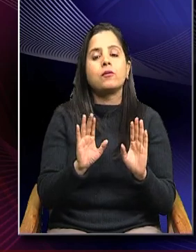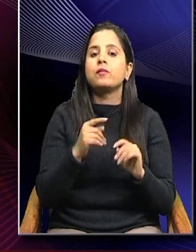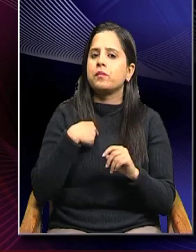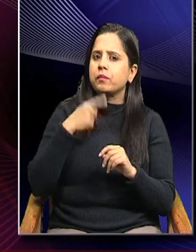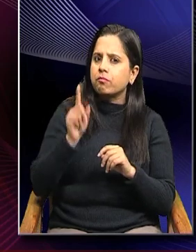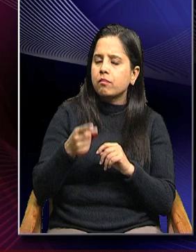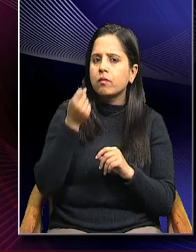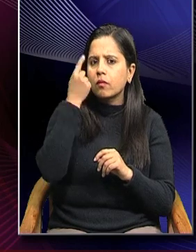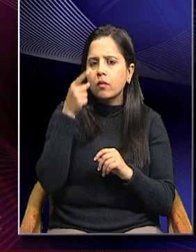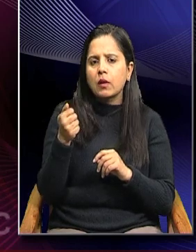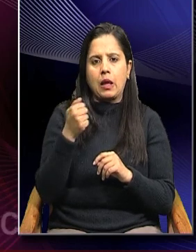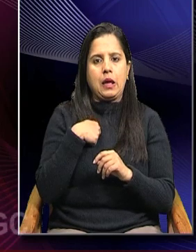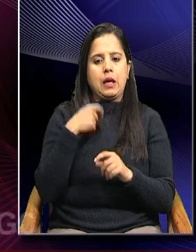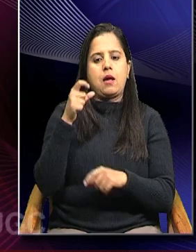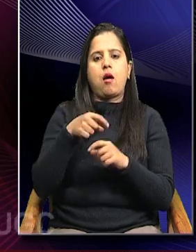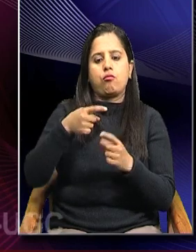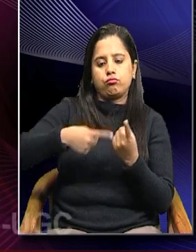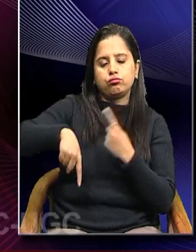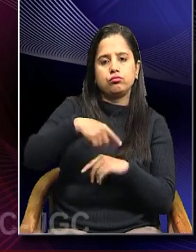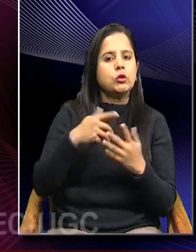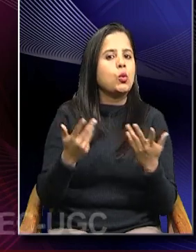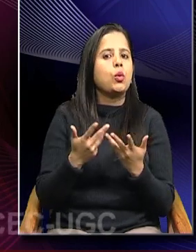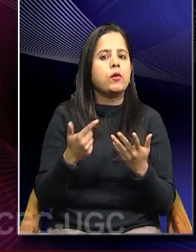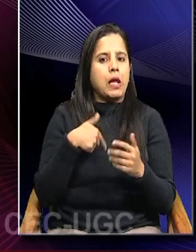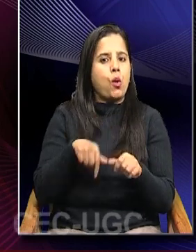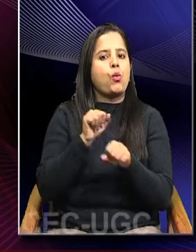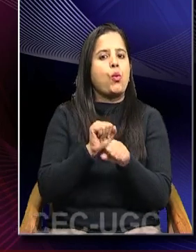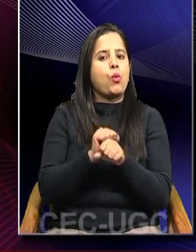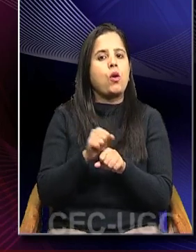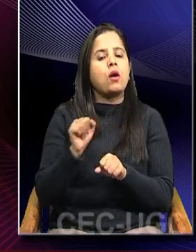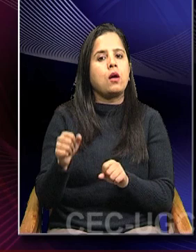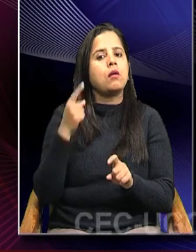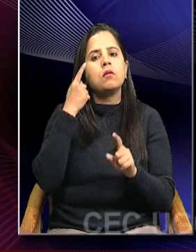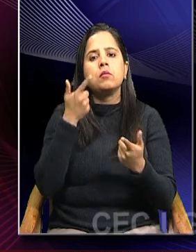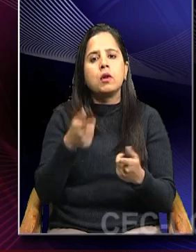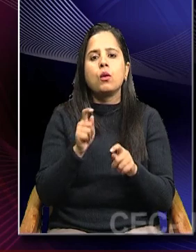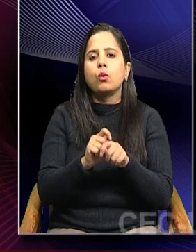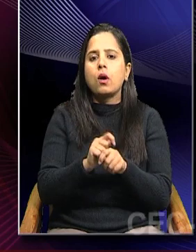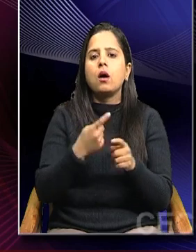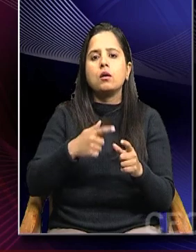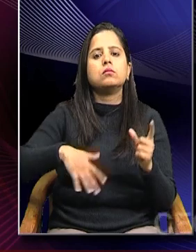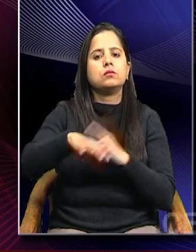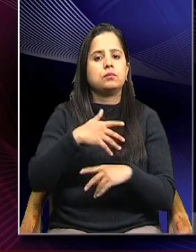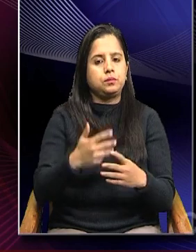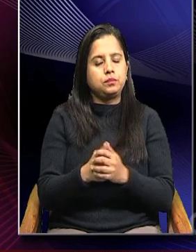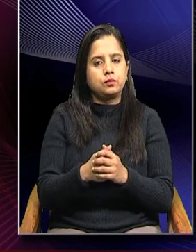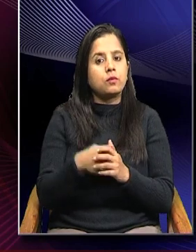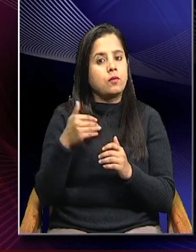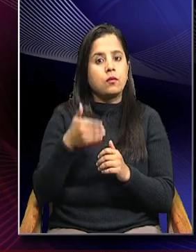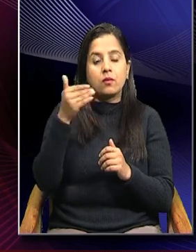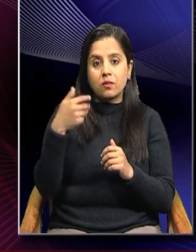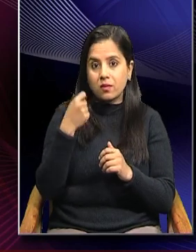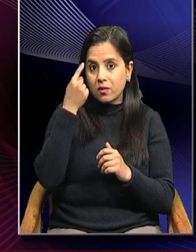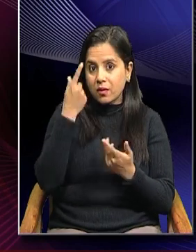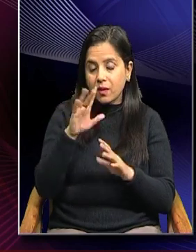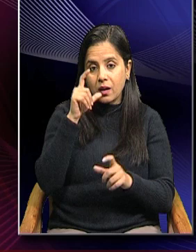first what is my company's internal environment in which we are working, the functional areas of the company. Then after understanding